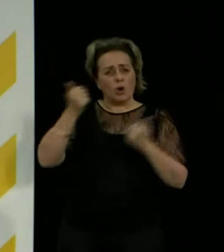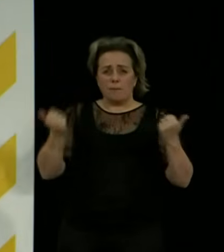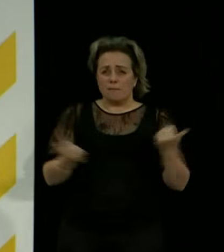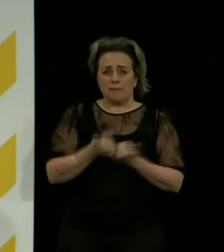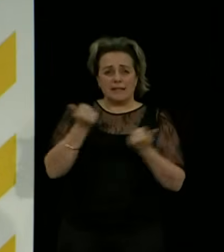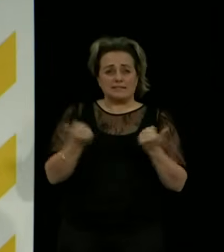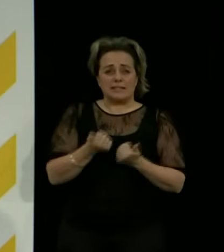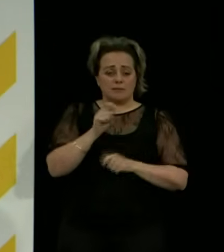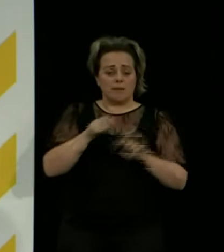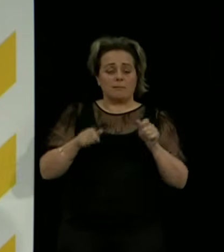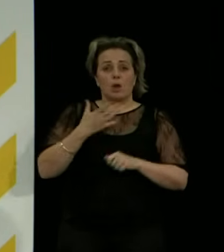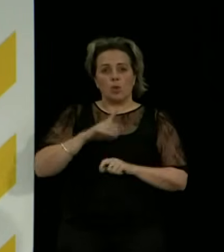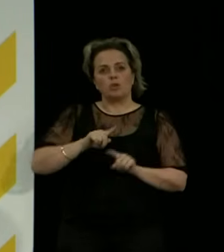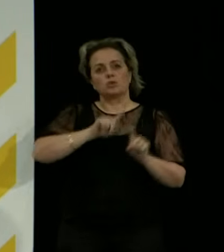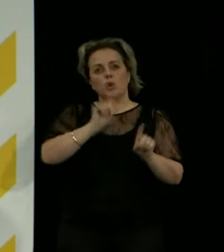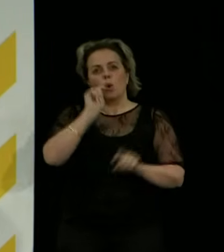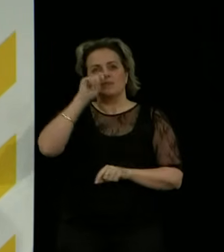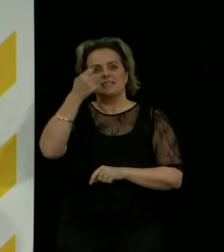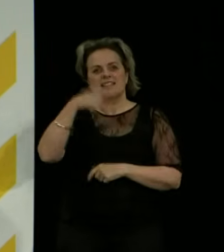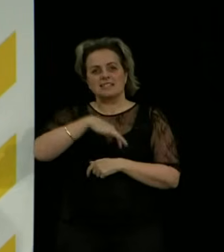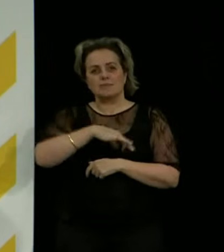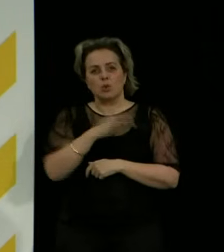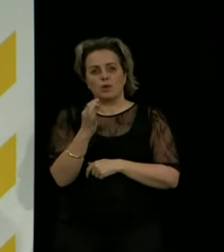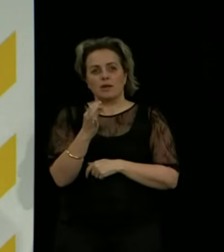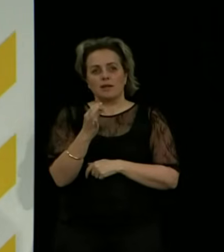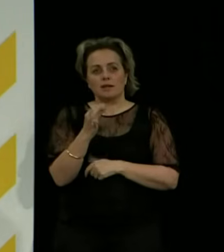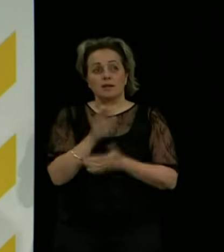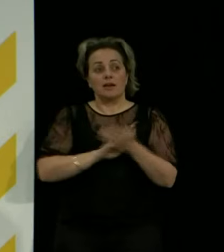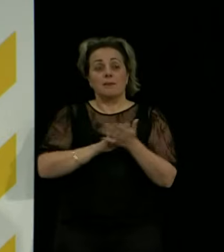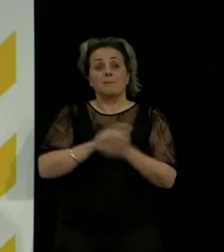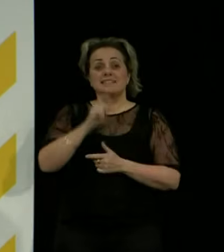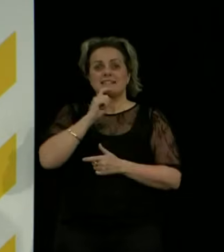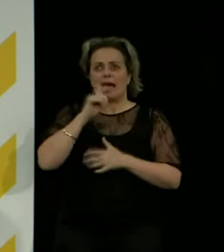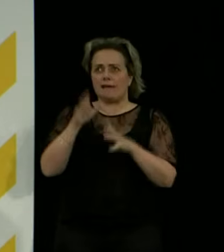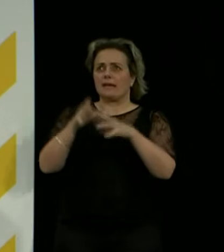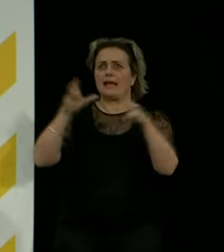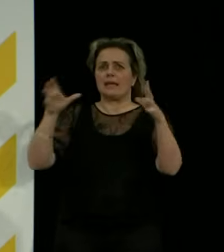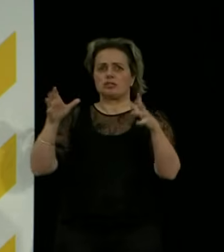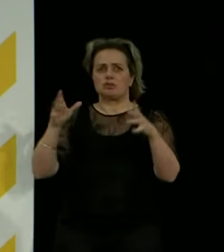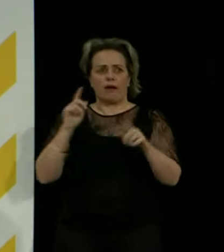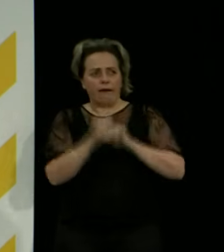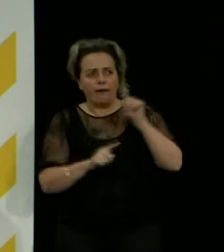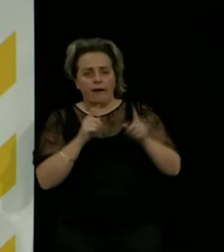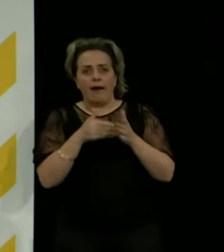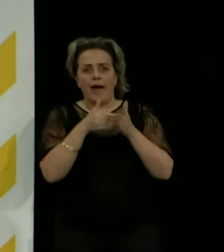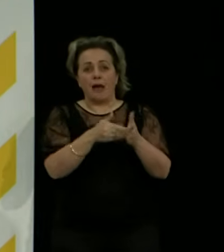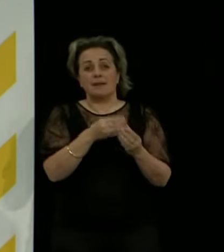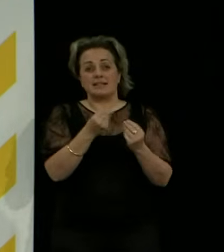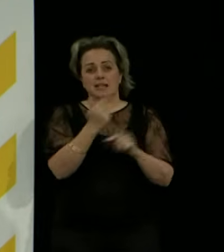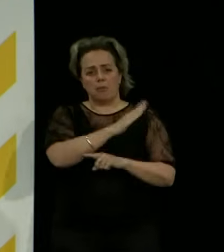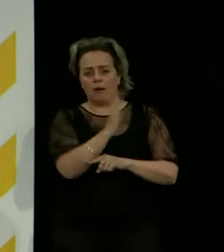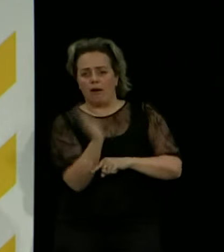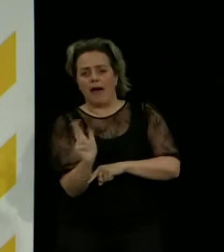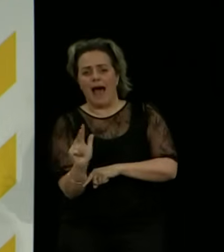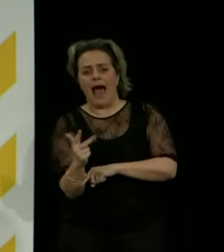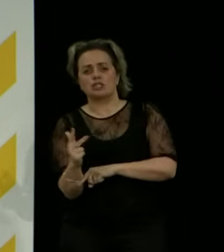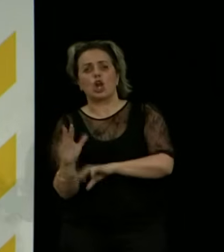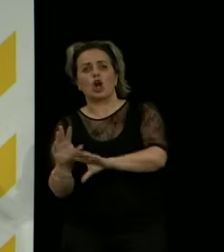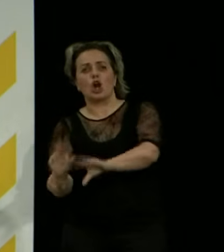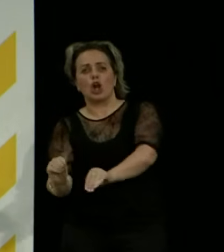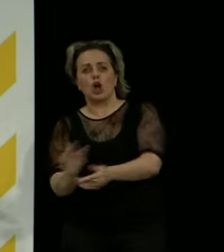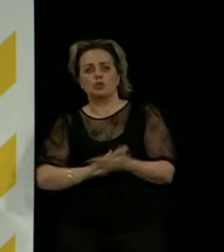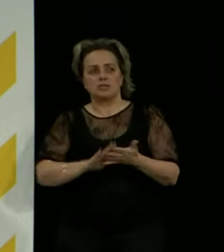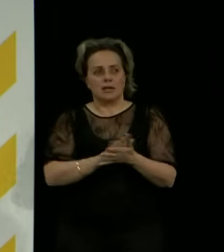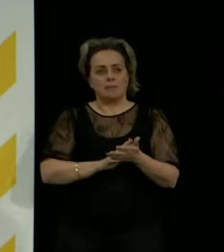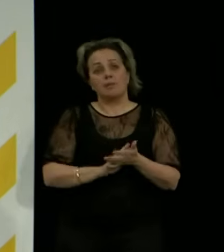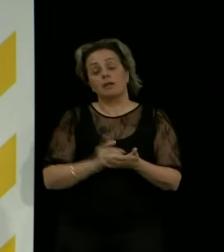this morning. They've put on extra staff this afternoon, and a couple of the centres are open till 8 p.m. So I'm very pleased